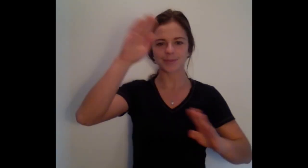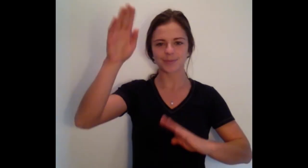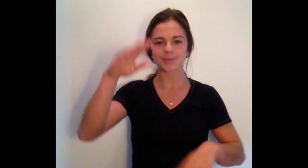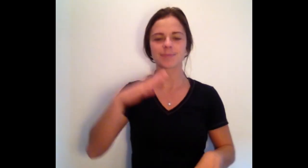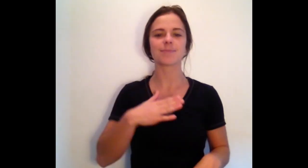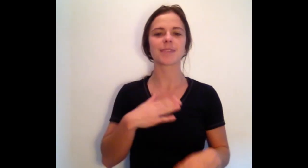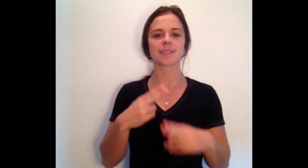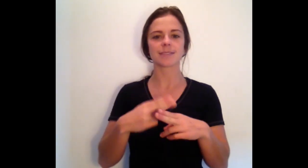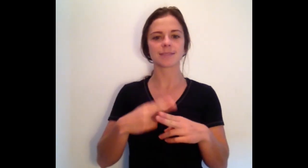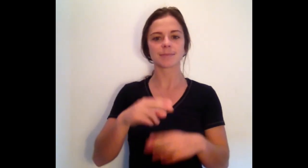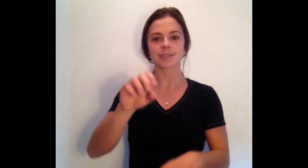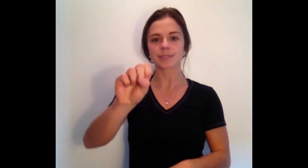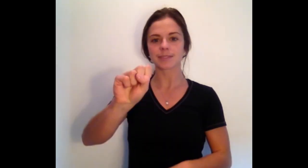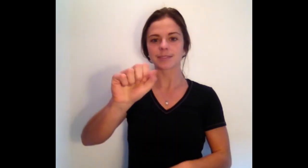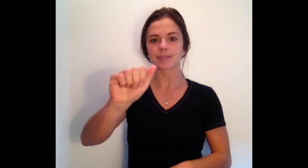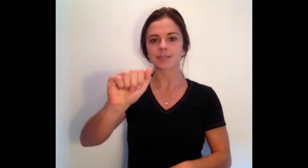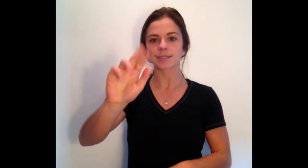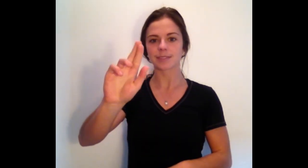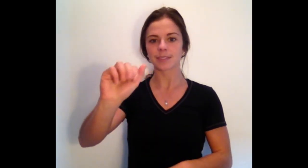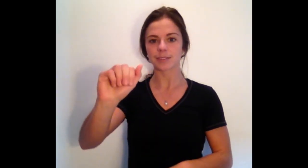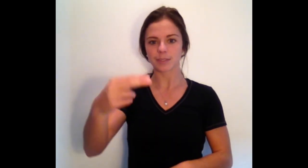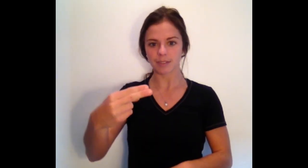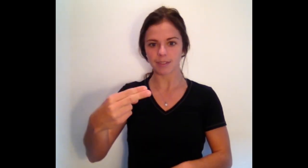Hello, my name is Sarah